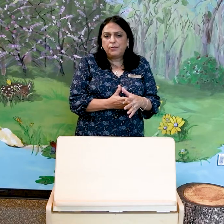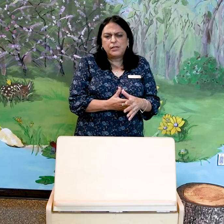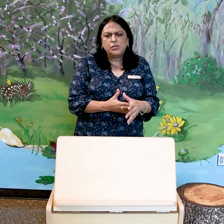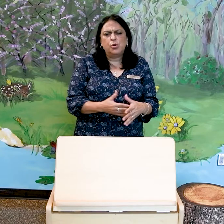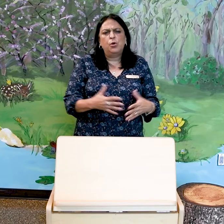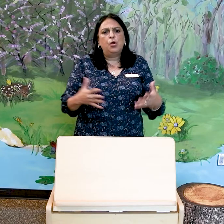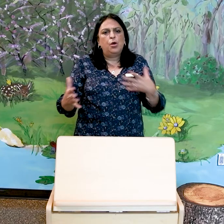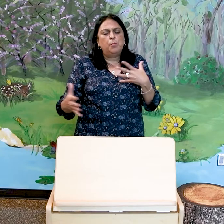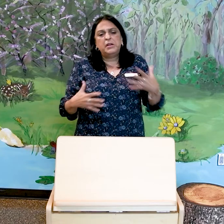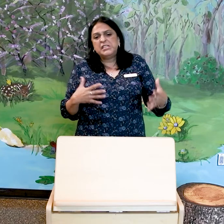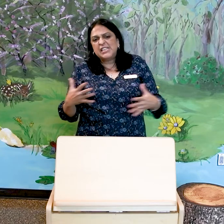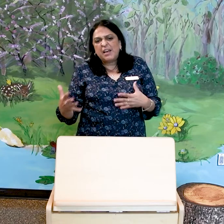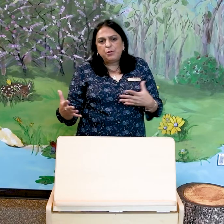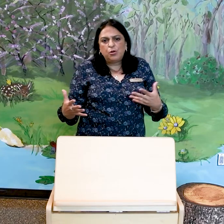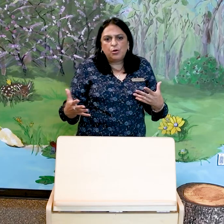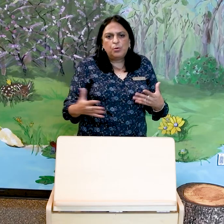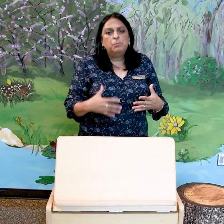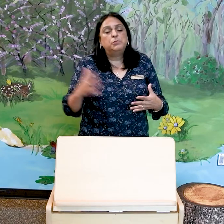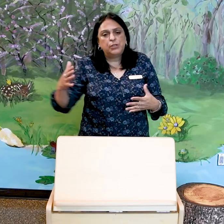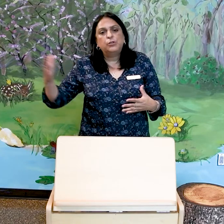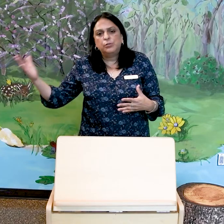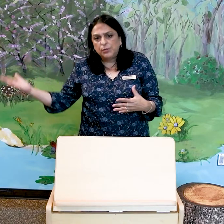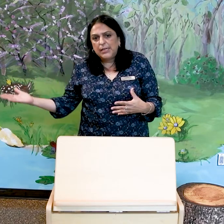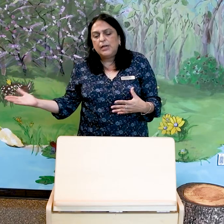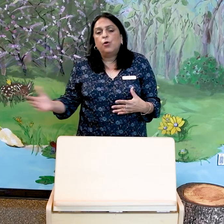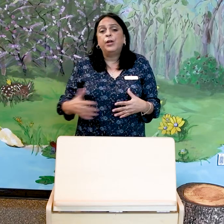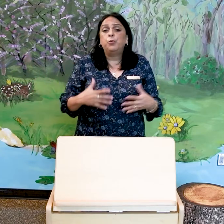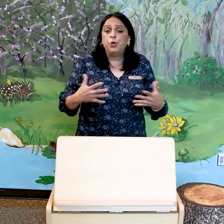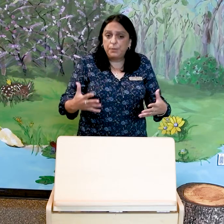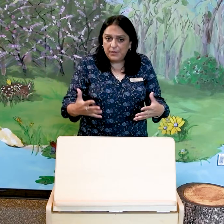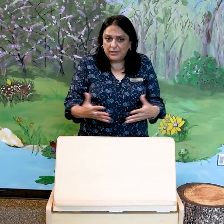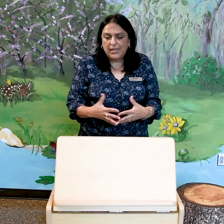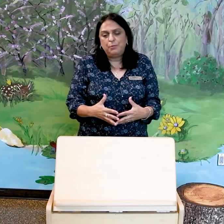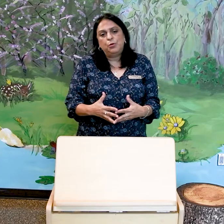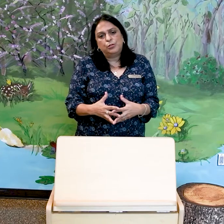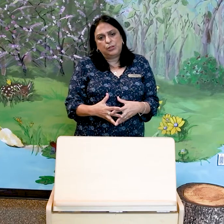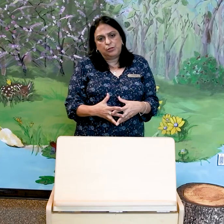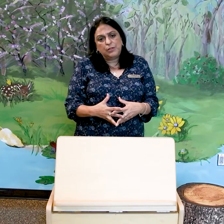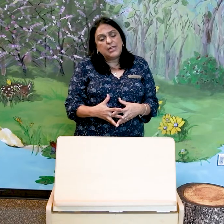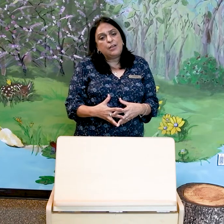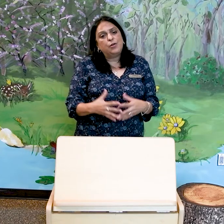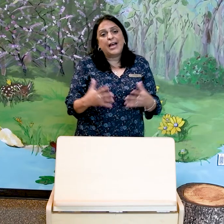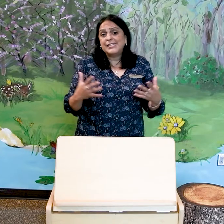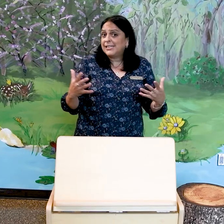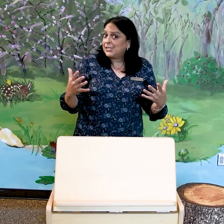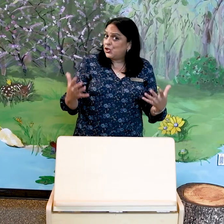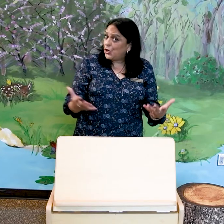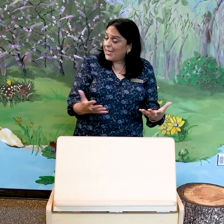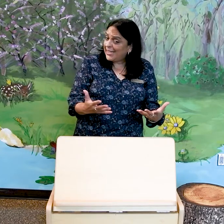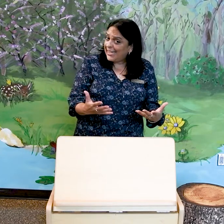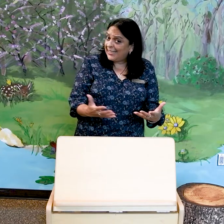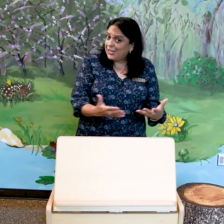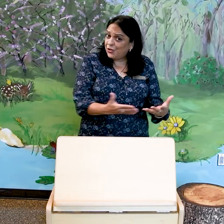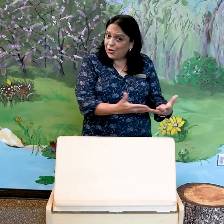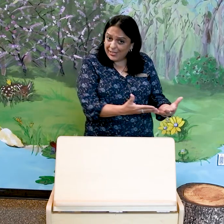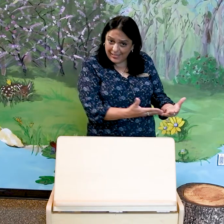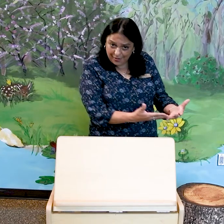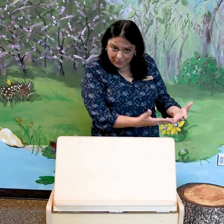So when it's time to go trick-or-treating, or it would be time to go trick-or-treating, you guys can enjoy the candy you got in the